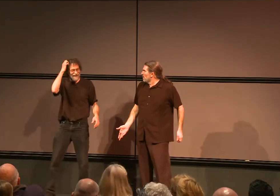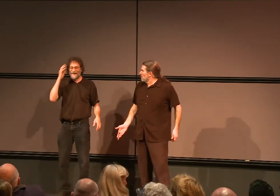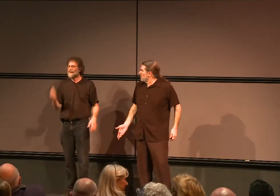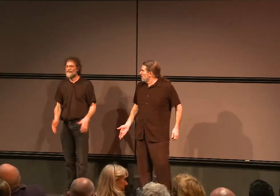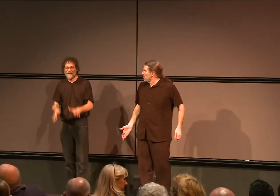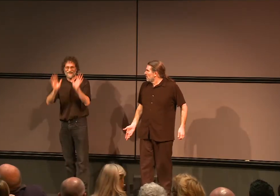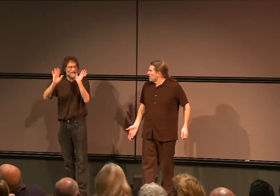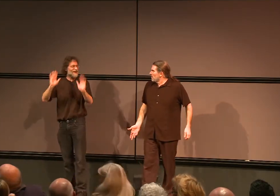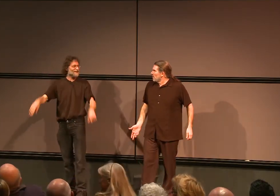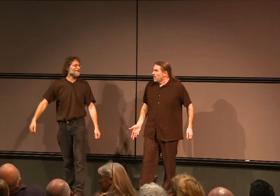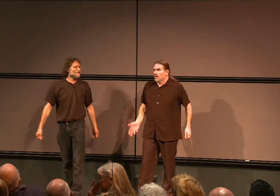That's great.